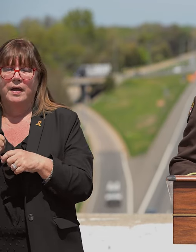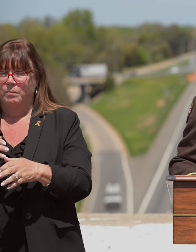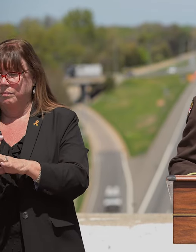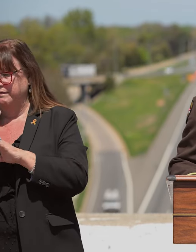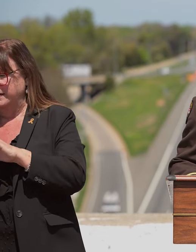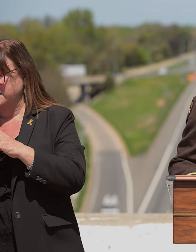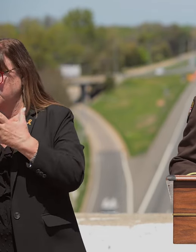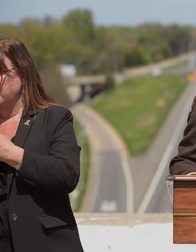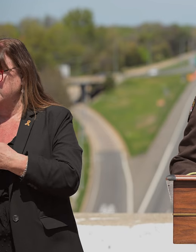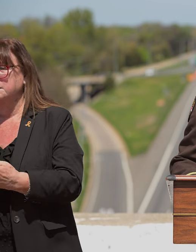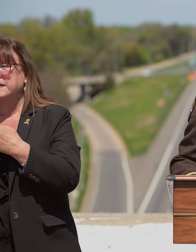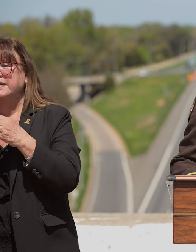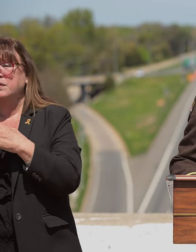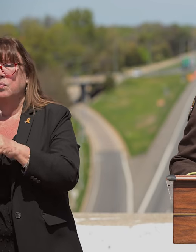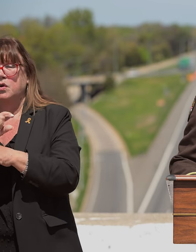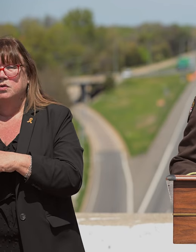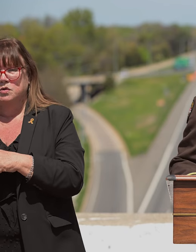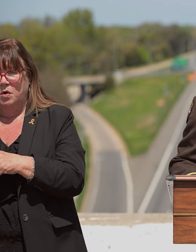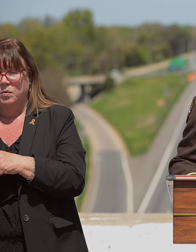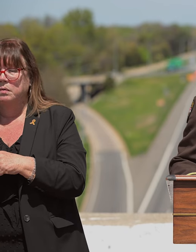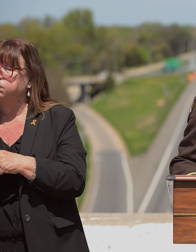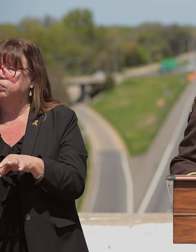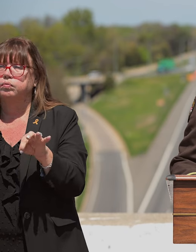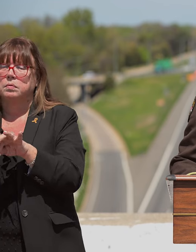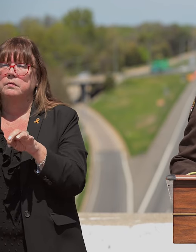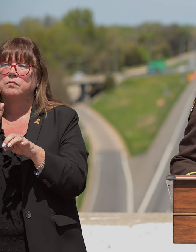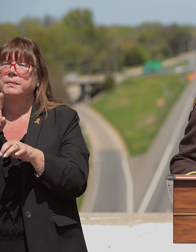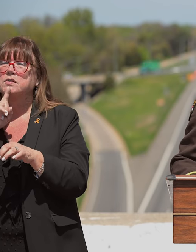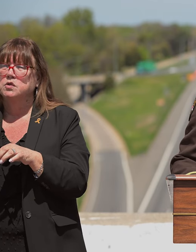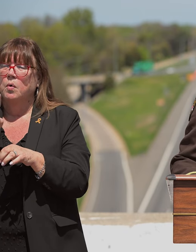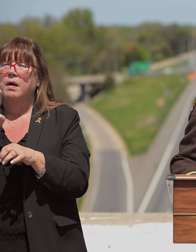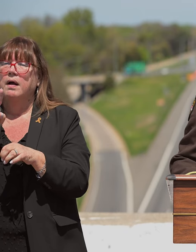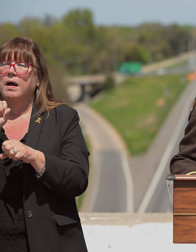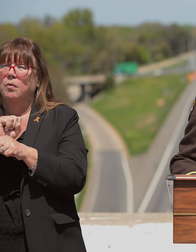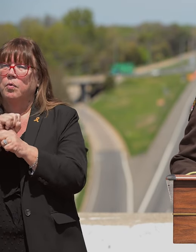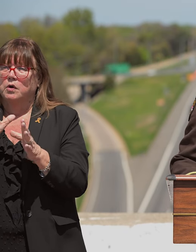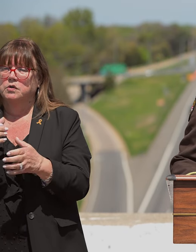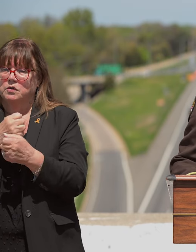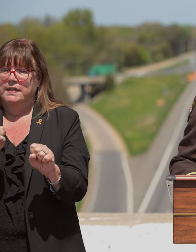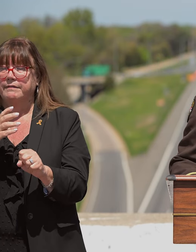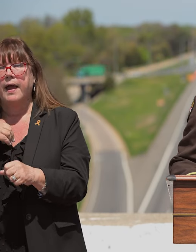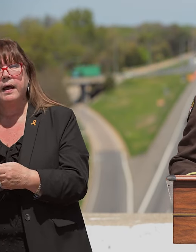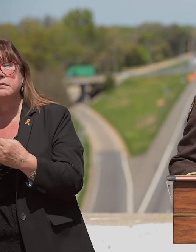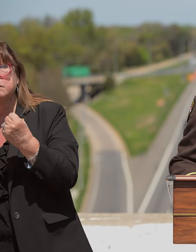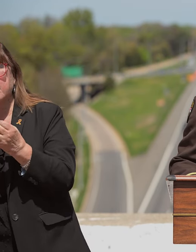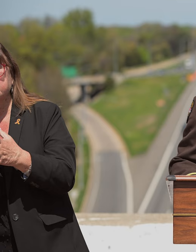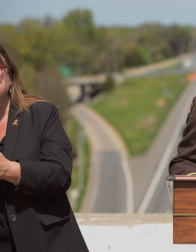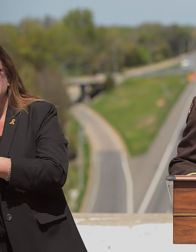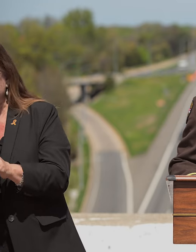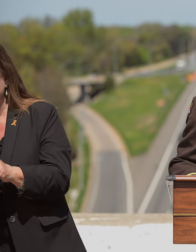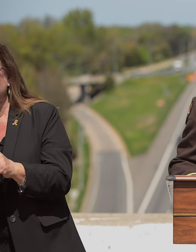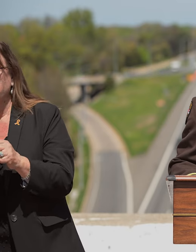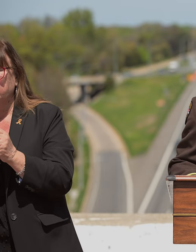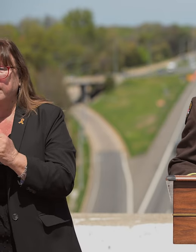crashes, particularly in work zones, is paramount to ensuring the safety of our highway workers and our motorists. Along with